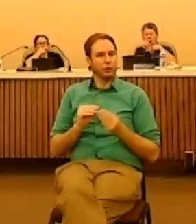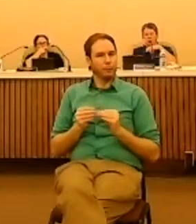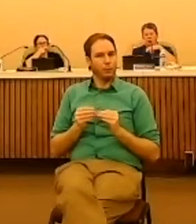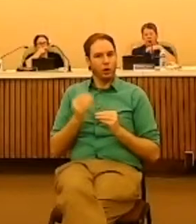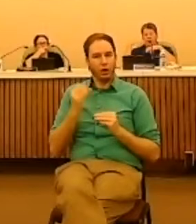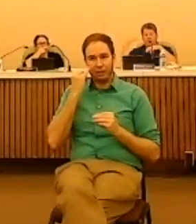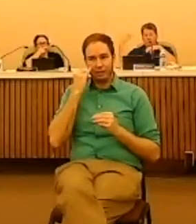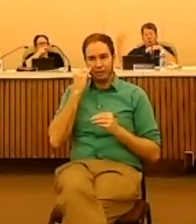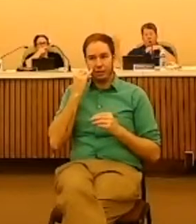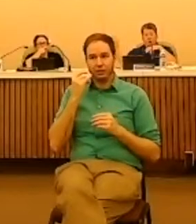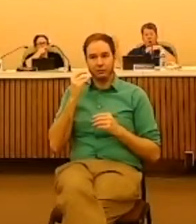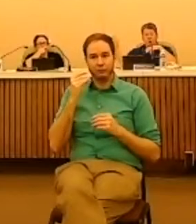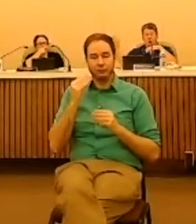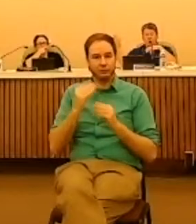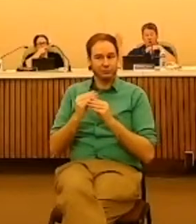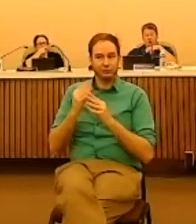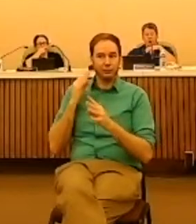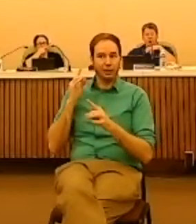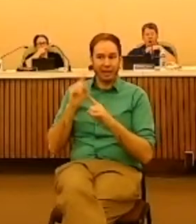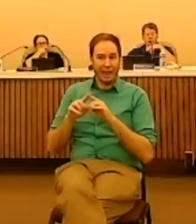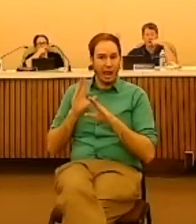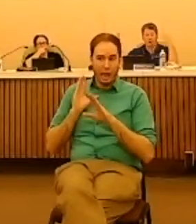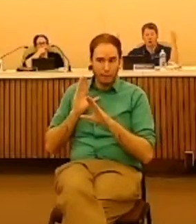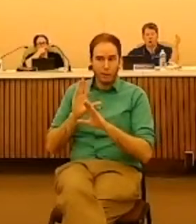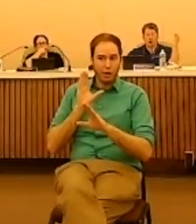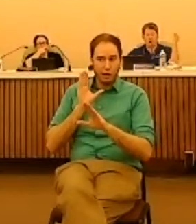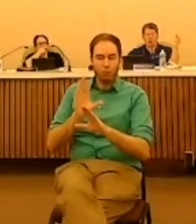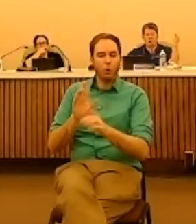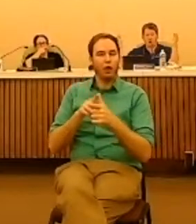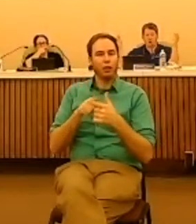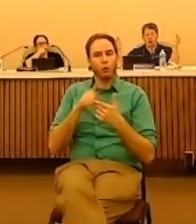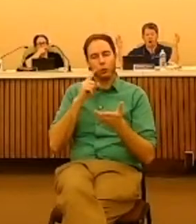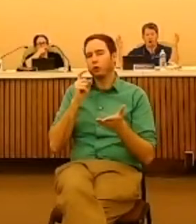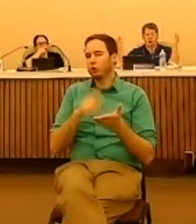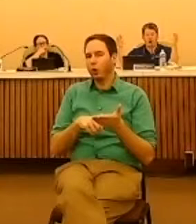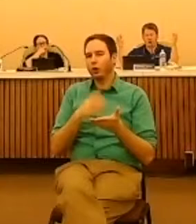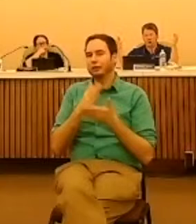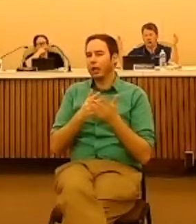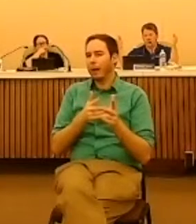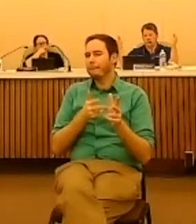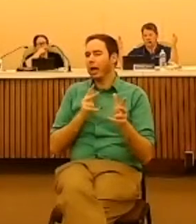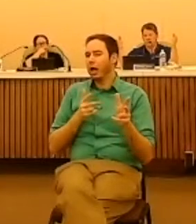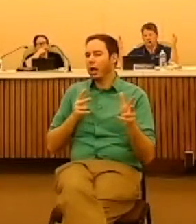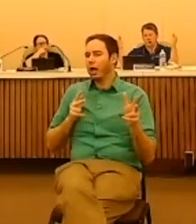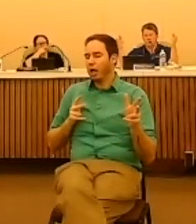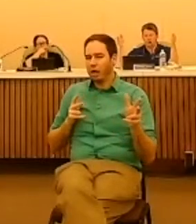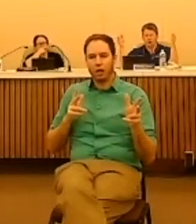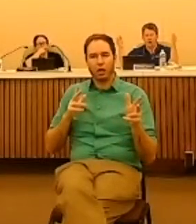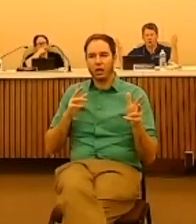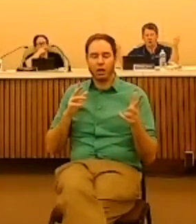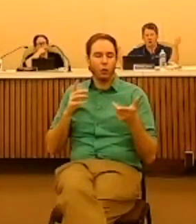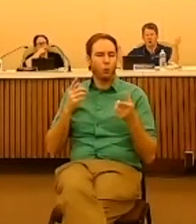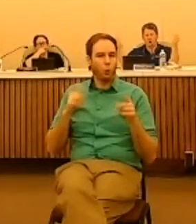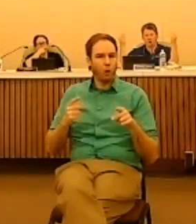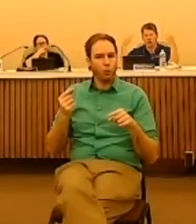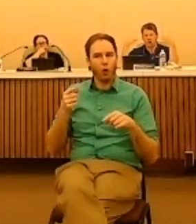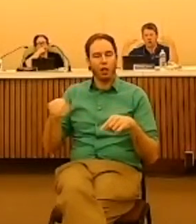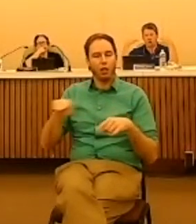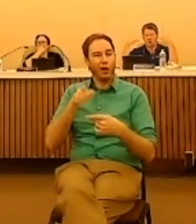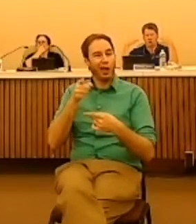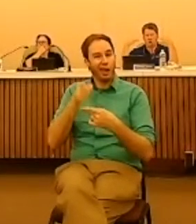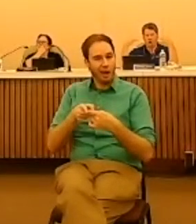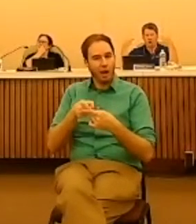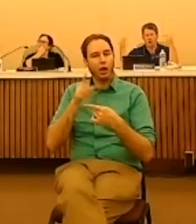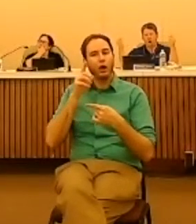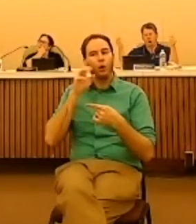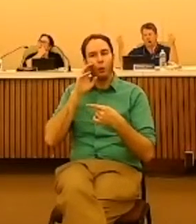it's more than that can push through on a light cycle, then you will start to see back up there, and what'll happen is those intersections,